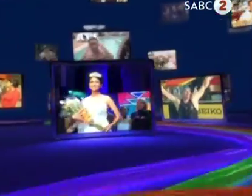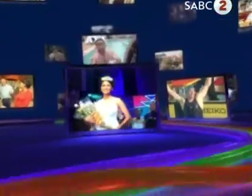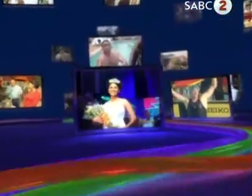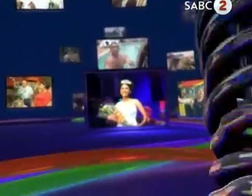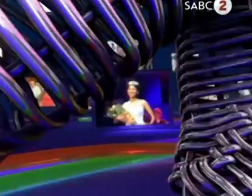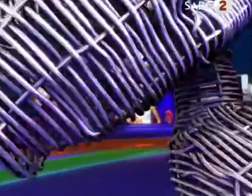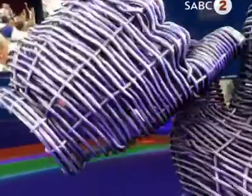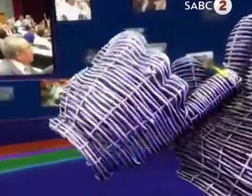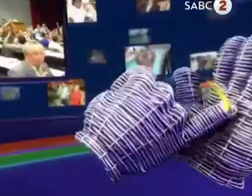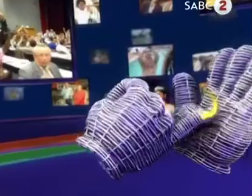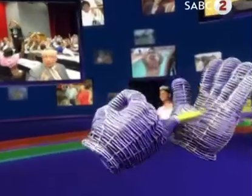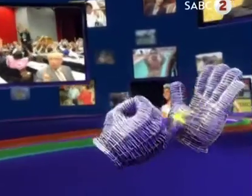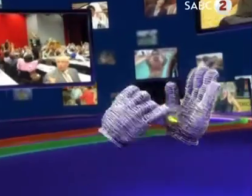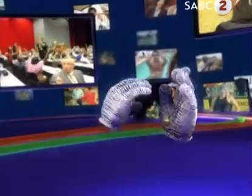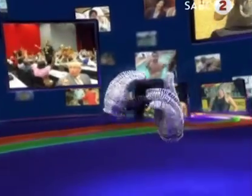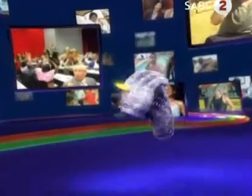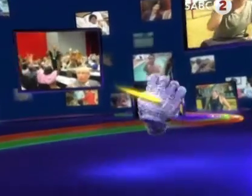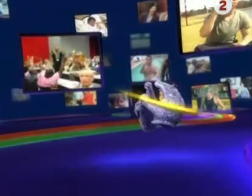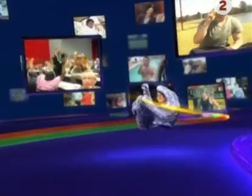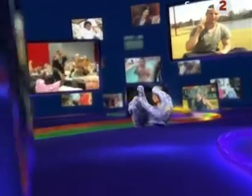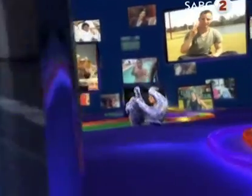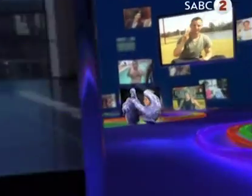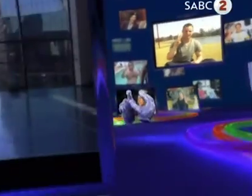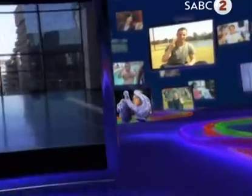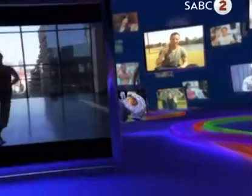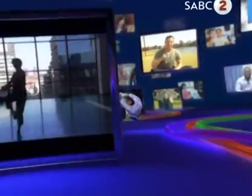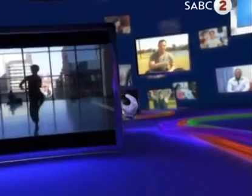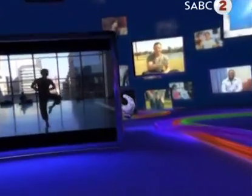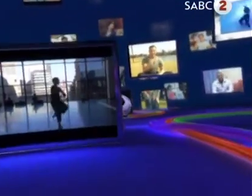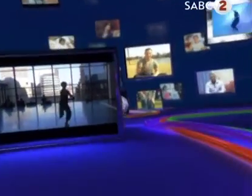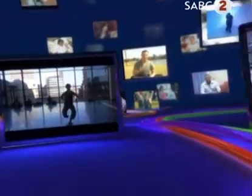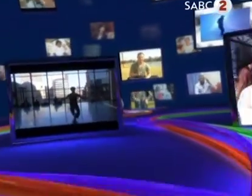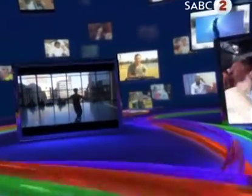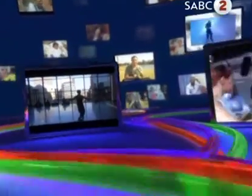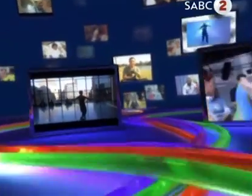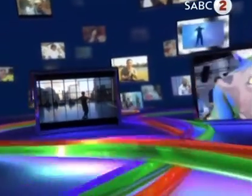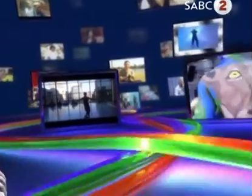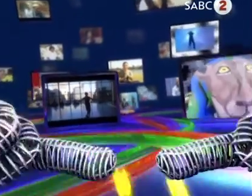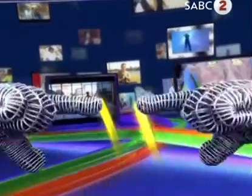South Africa winning by 62 votes.